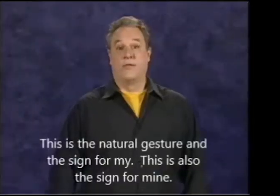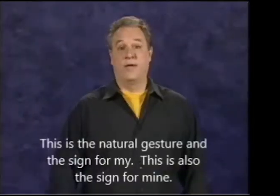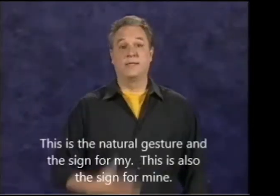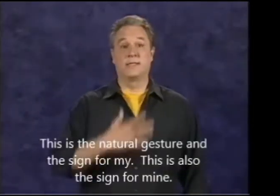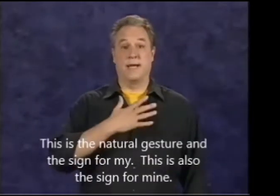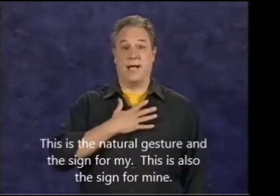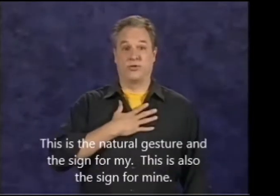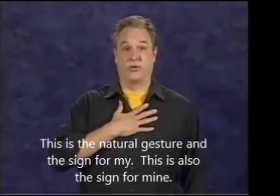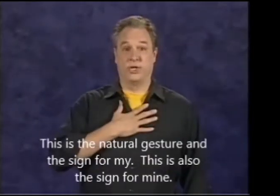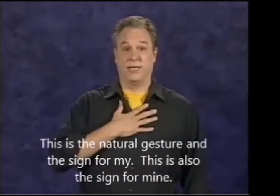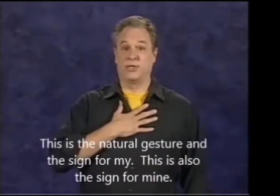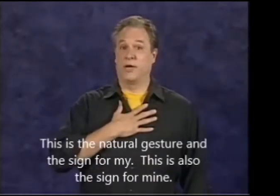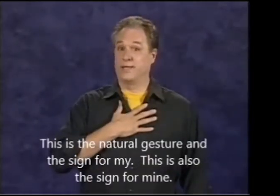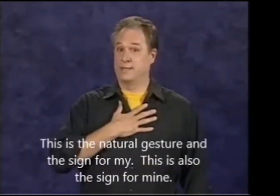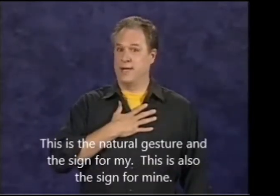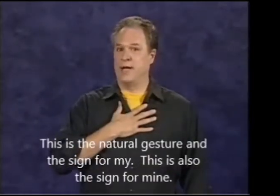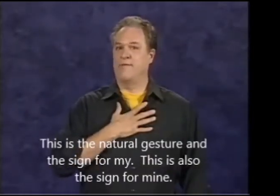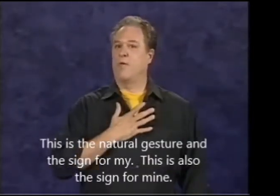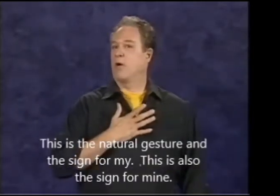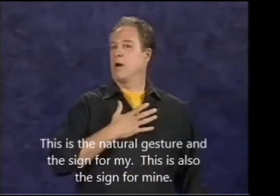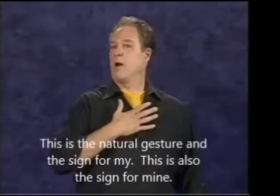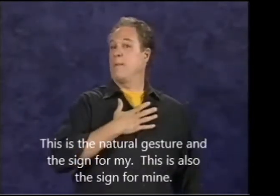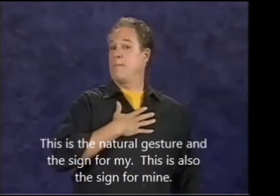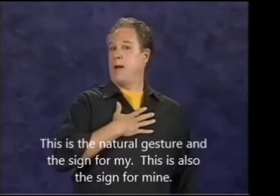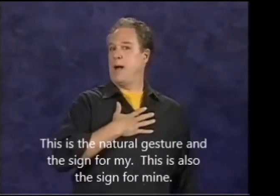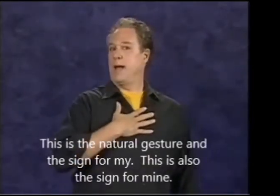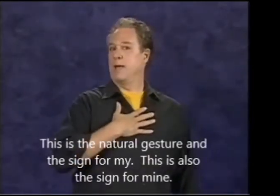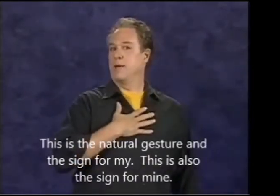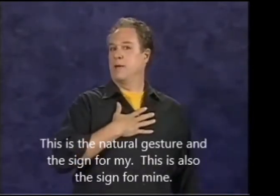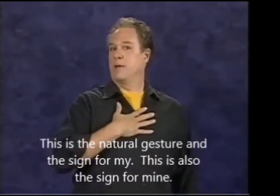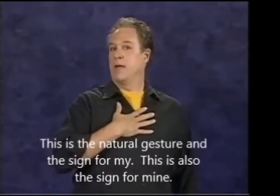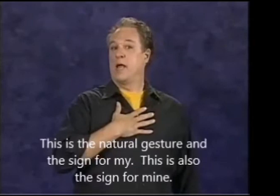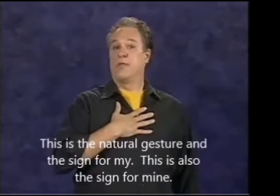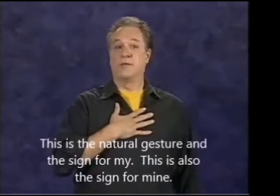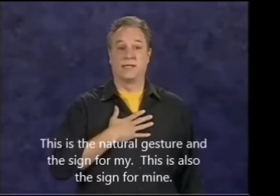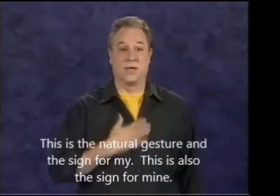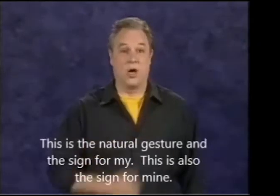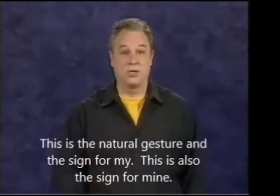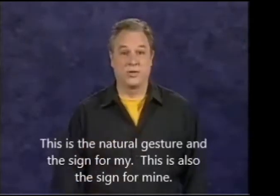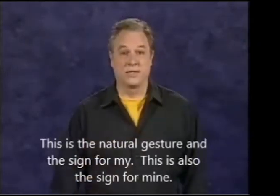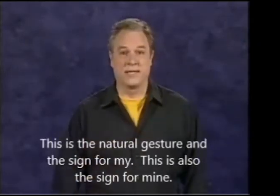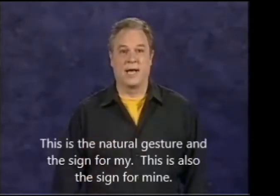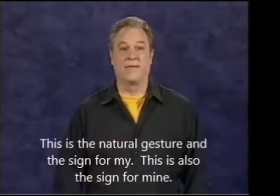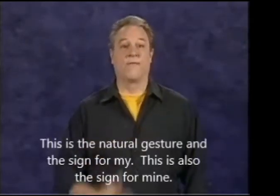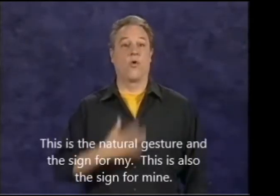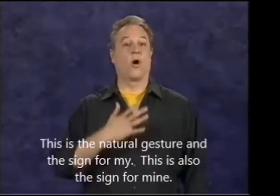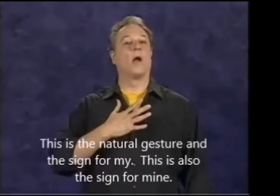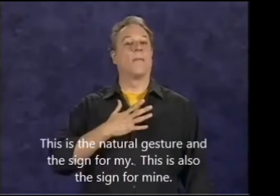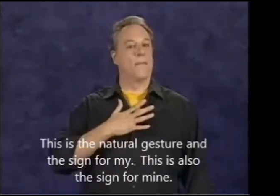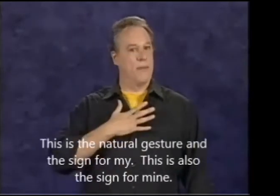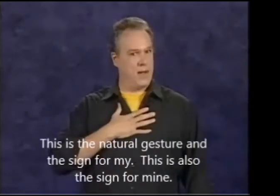This is a natural gesture and sign for my. This is also the sign for